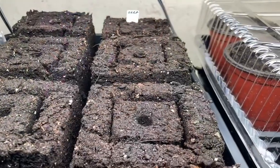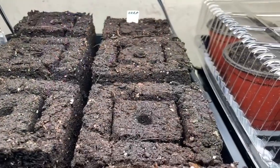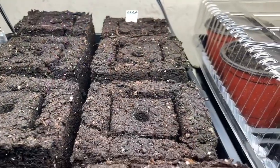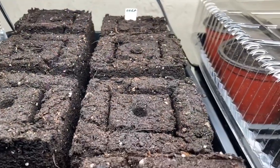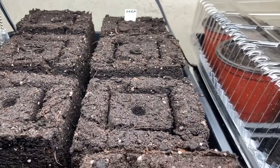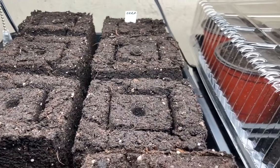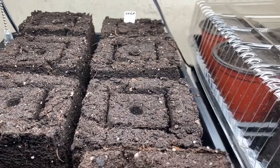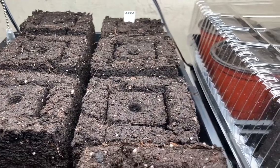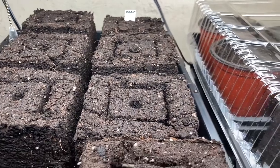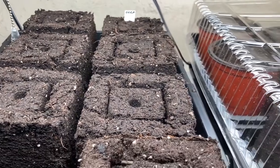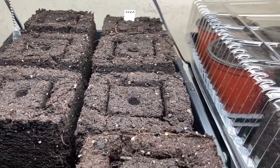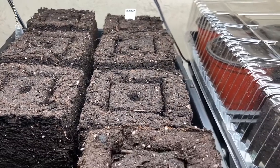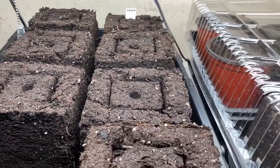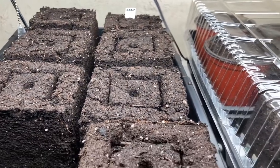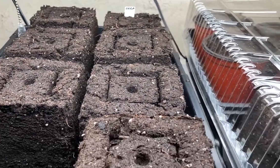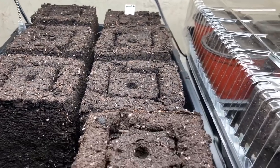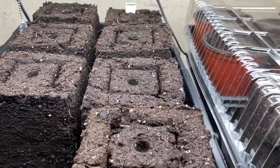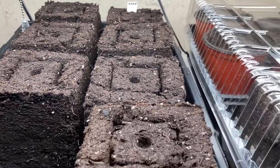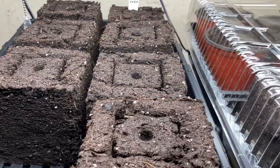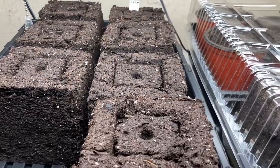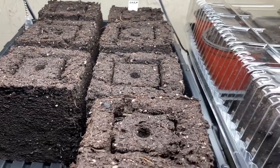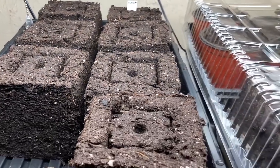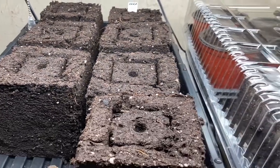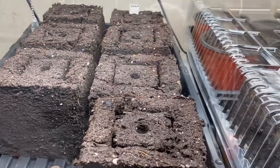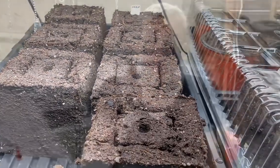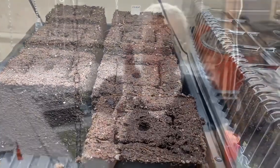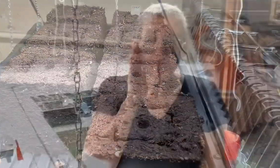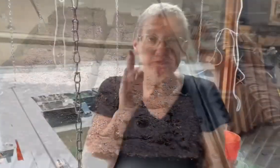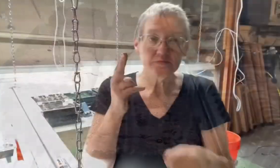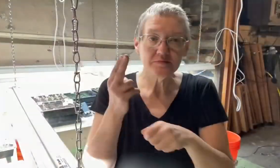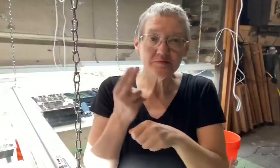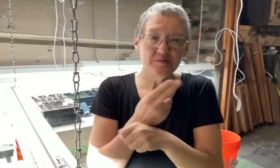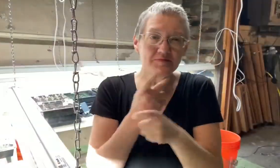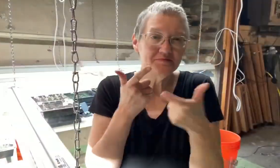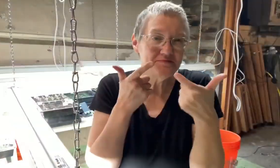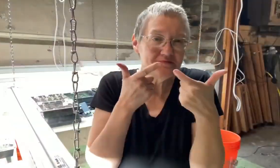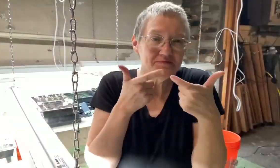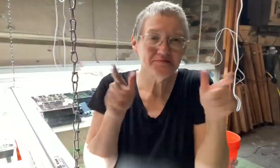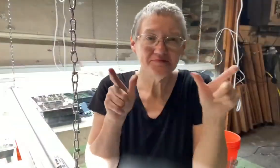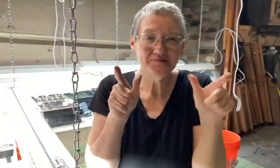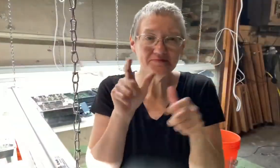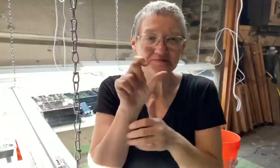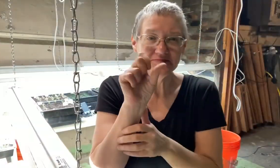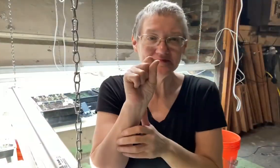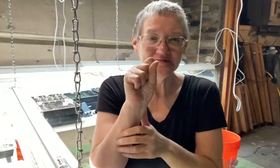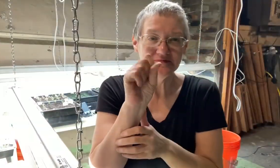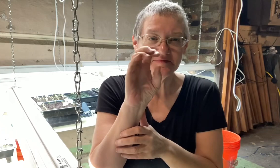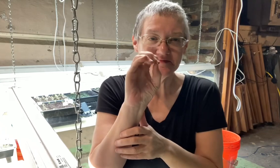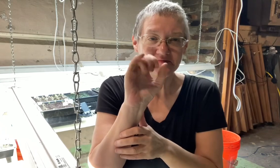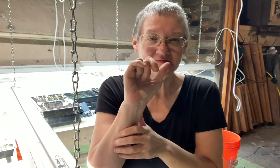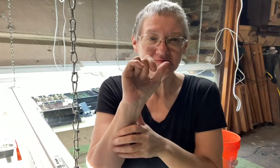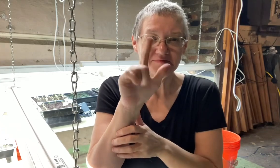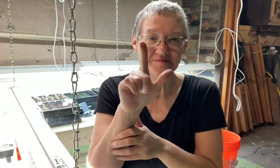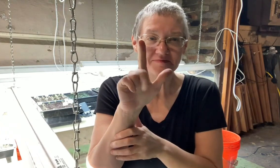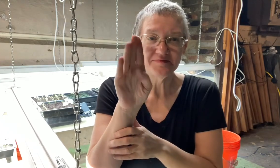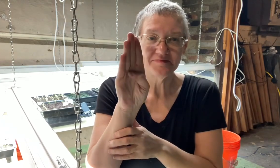weeks before our last frost, and I want to start them now. Now we're going to use the big soil